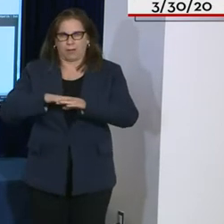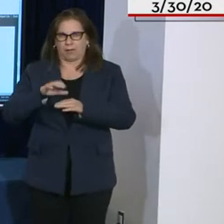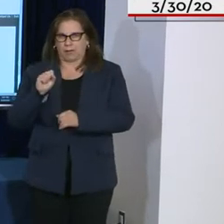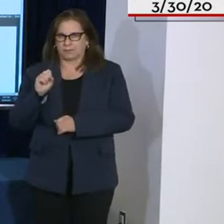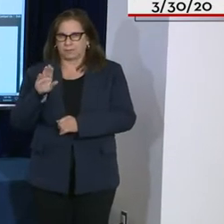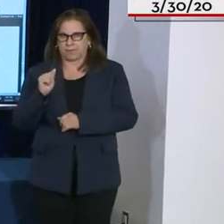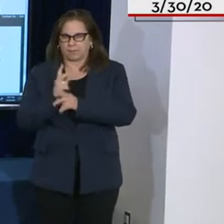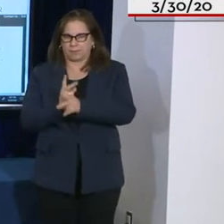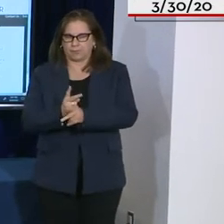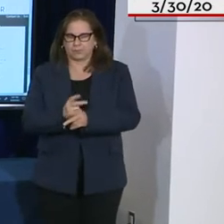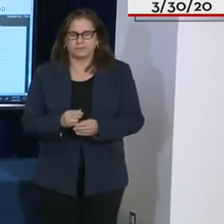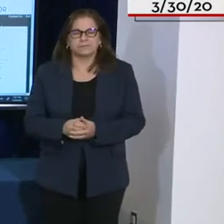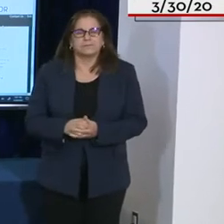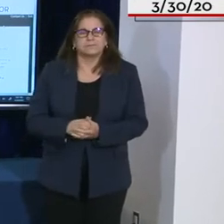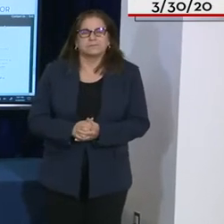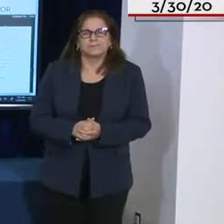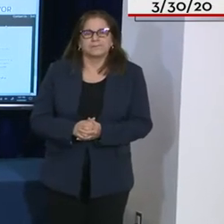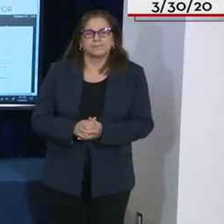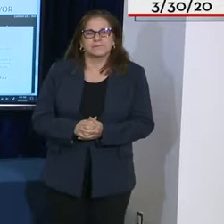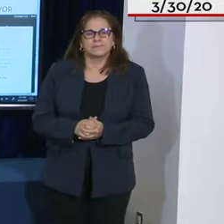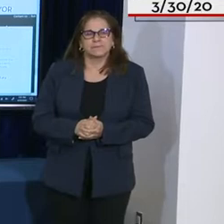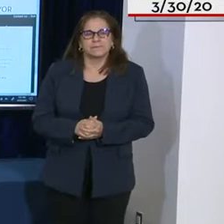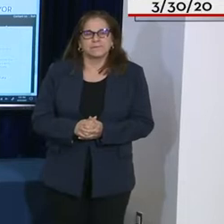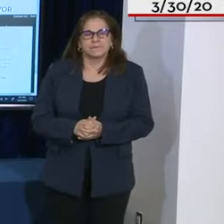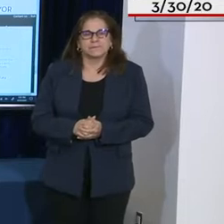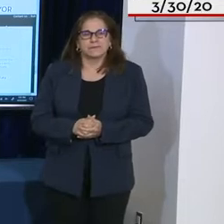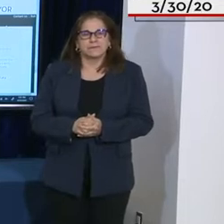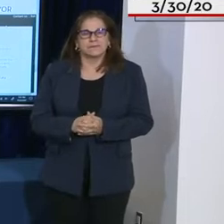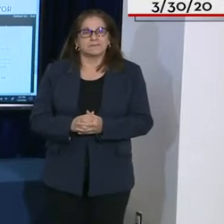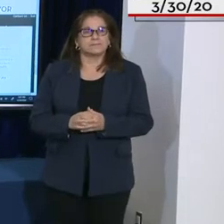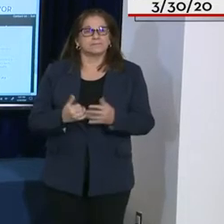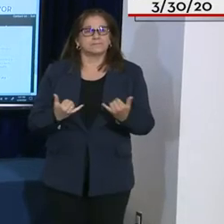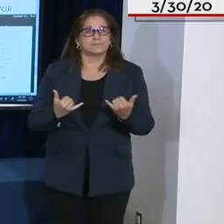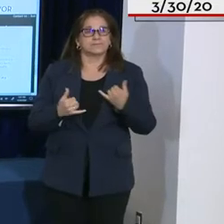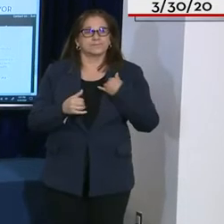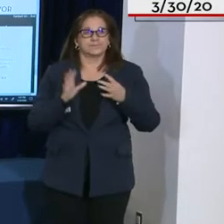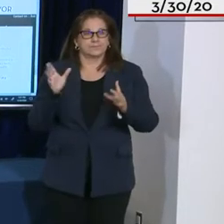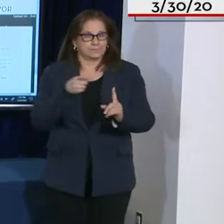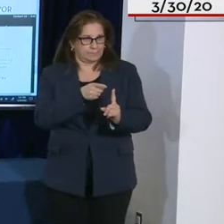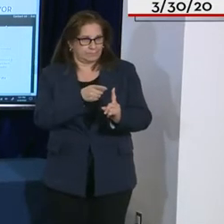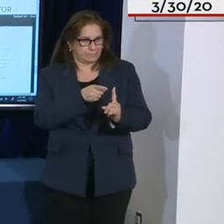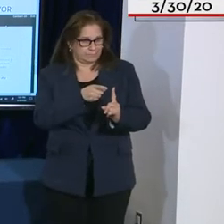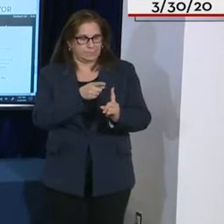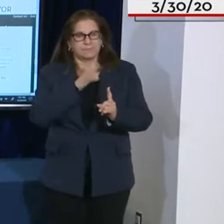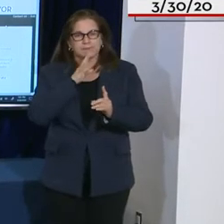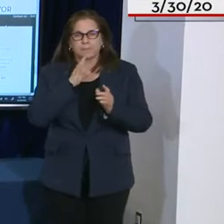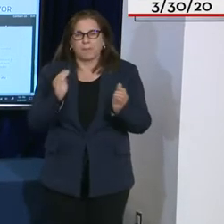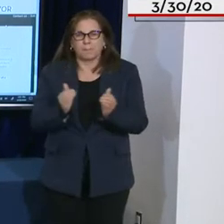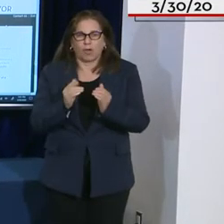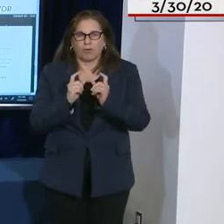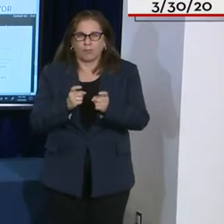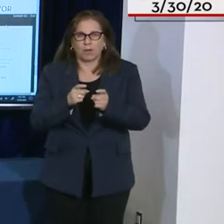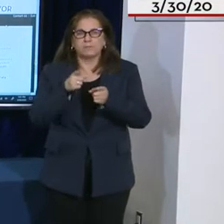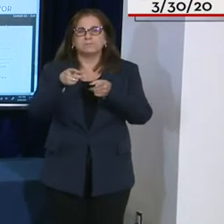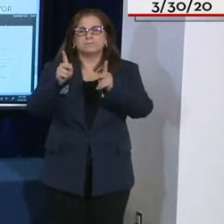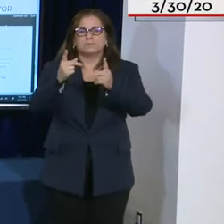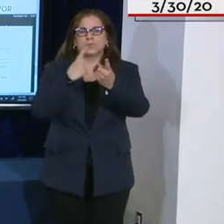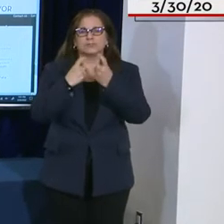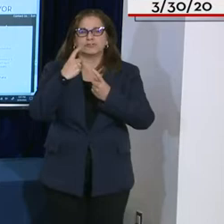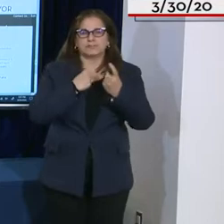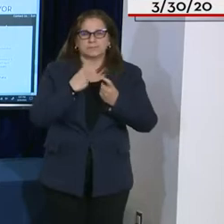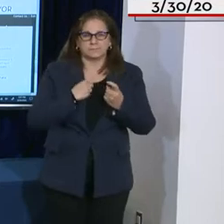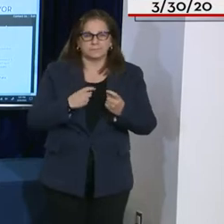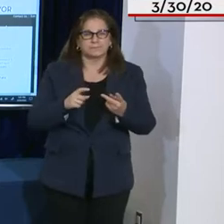we're going to talk a little bit about the microgrant and field any questions. Then we'll have Christy Whitfield, our Director of